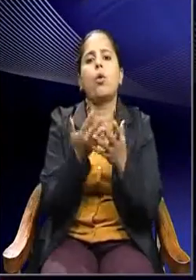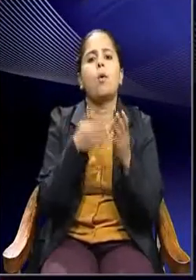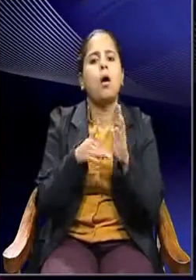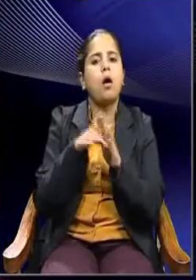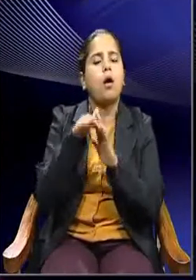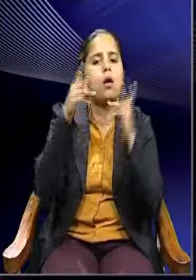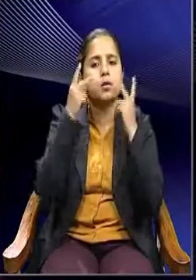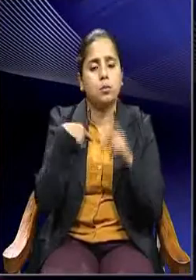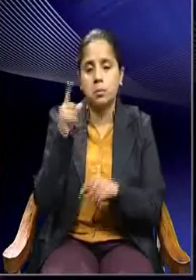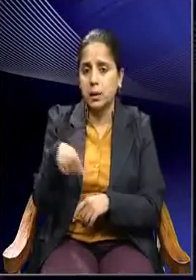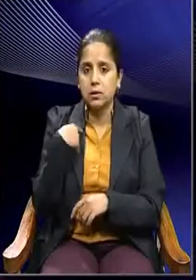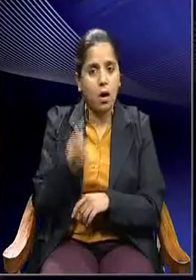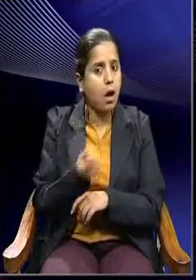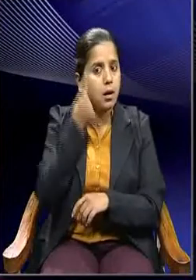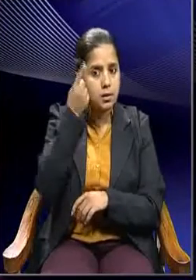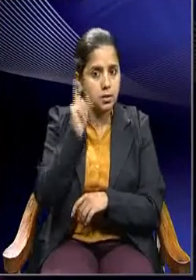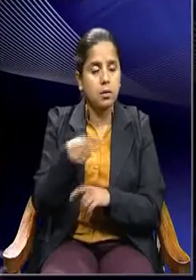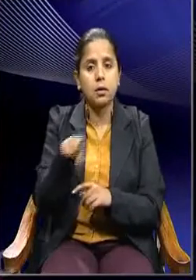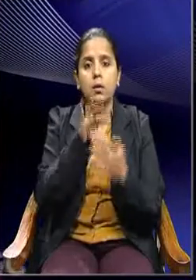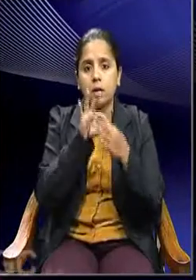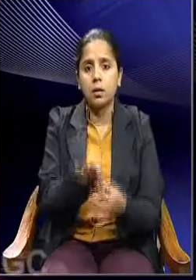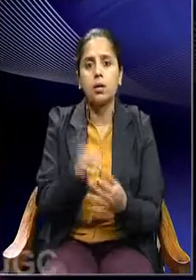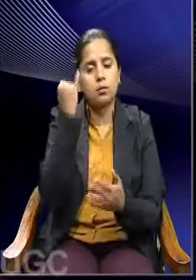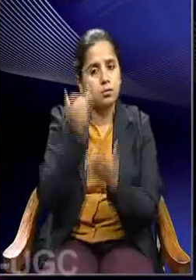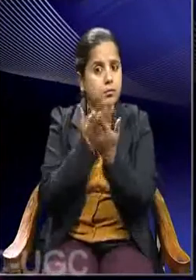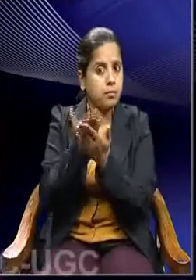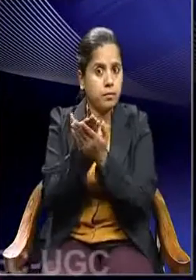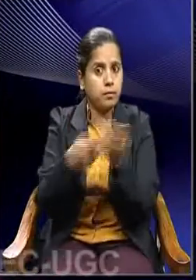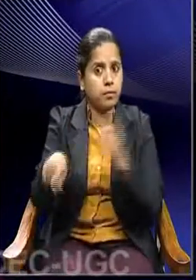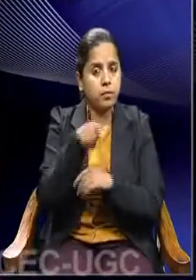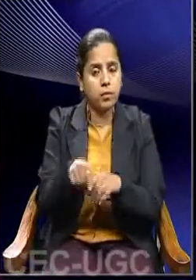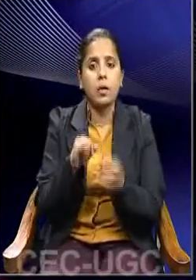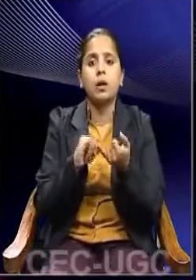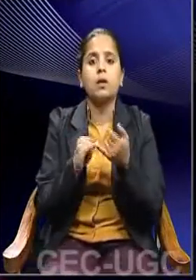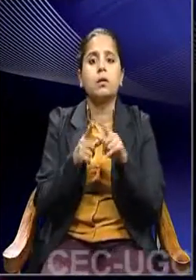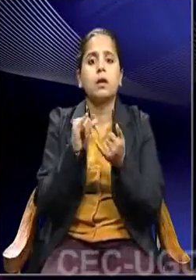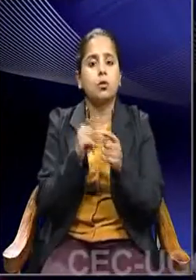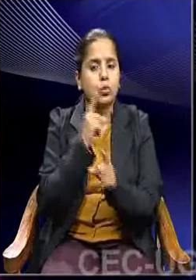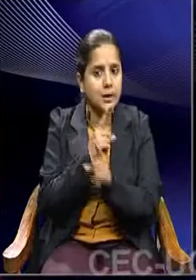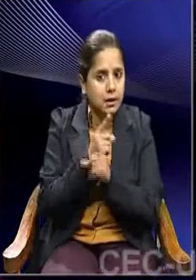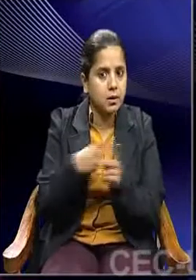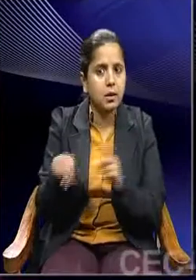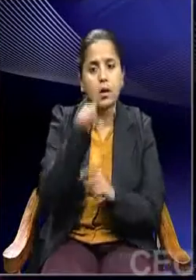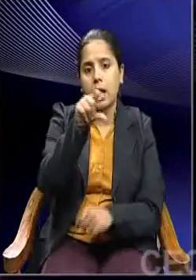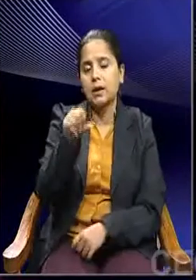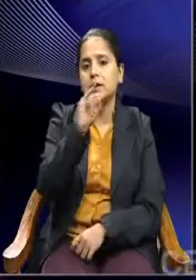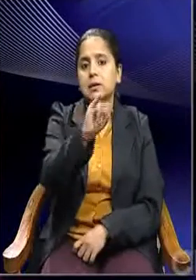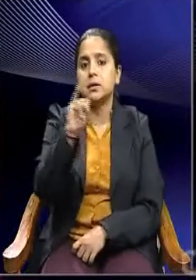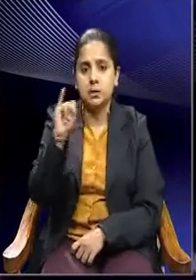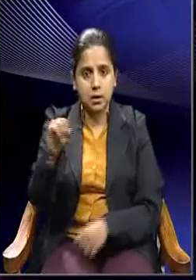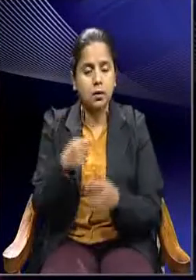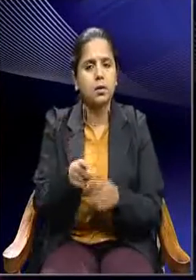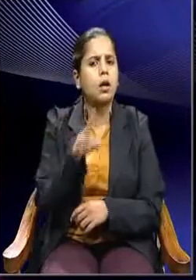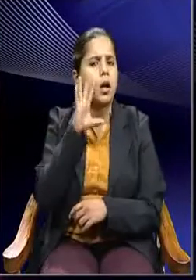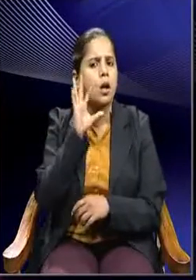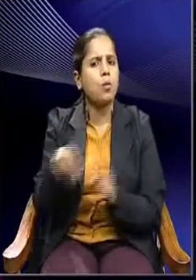We must understand that with respect to recommendations concerning status of teachers 1966, that is